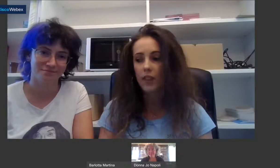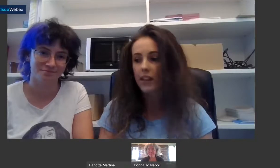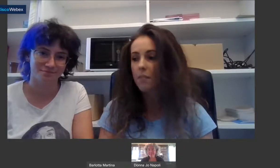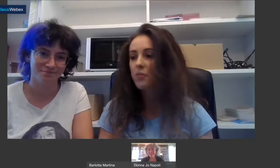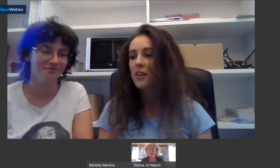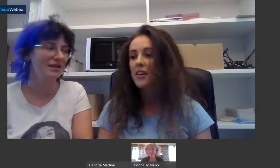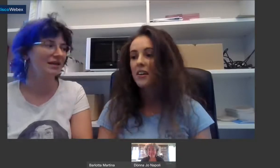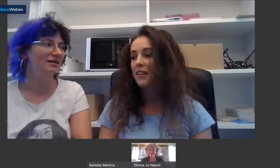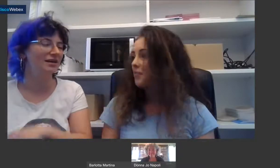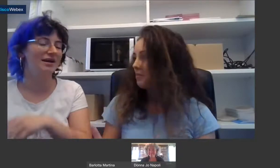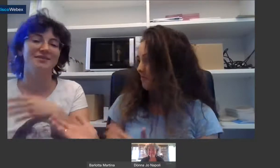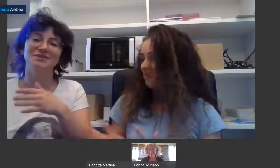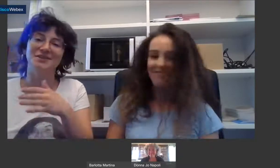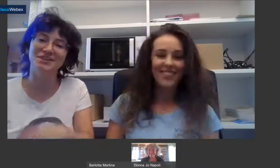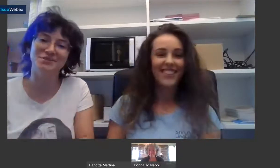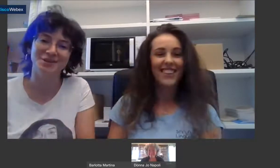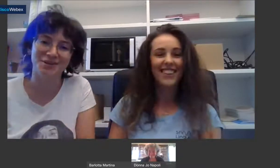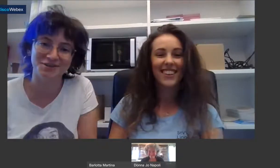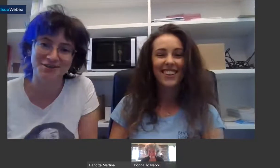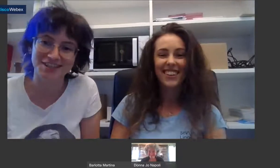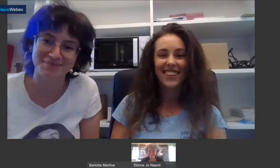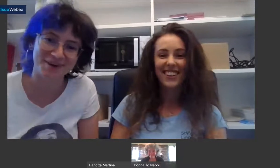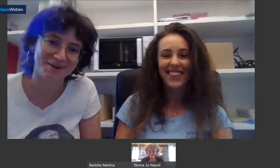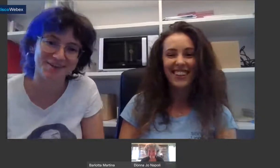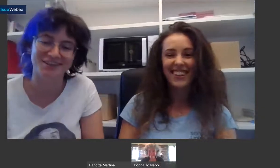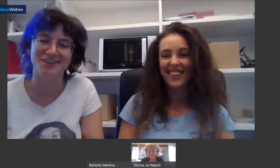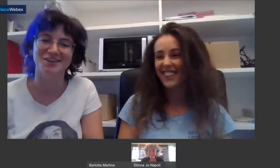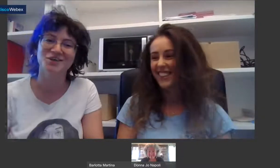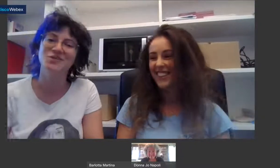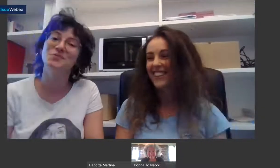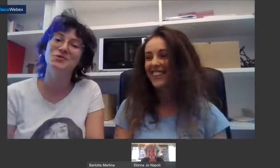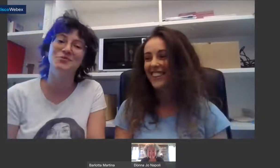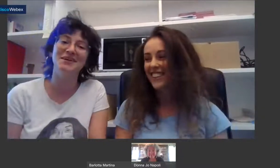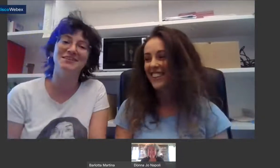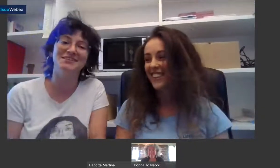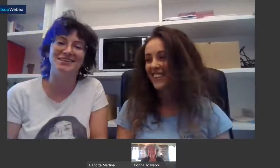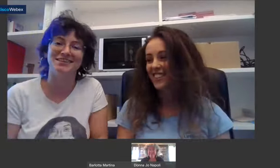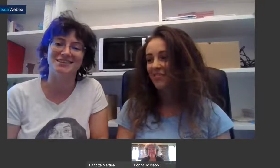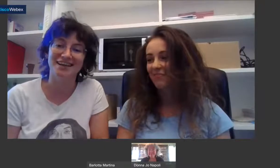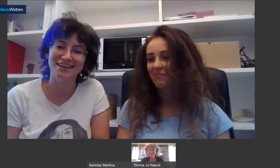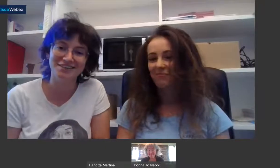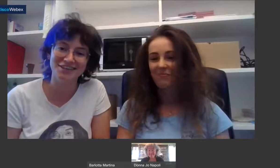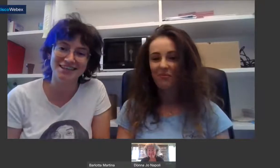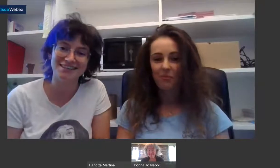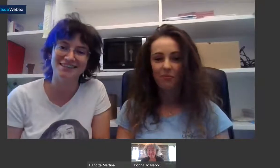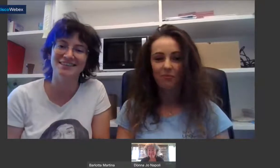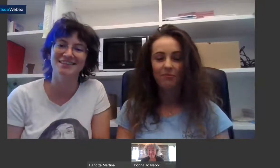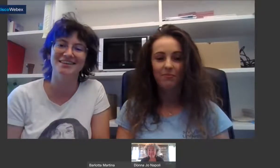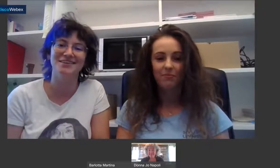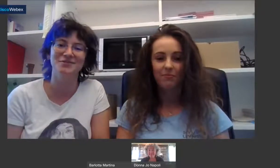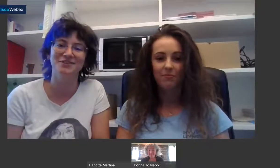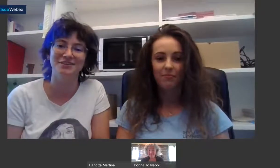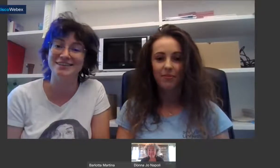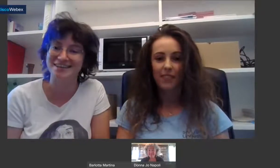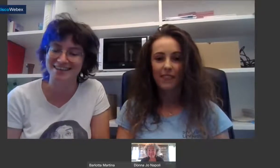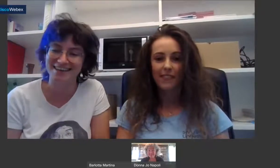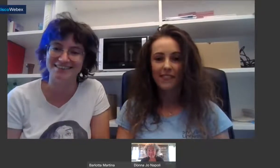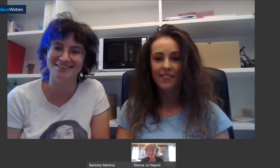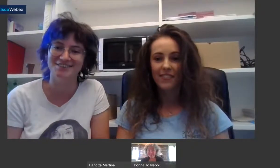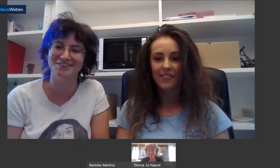Pennsylvania. Today she will talk to us about movement and sign language lexicon, and we're very excited to